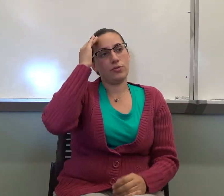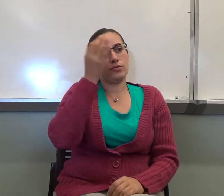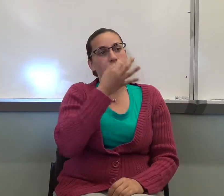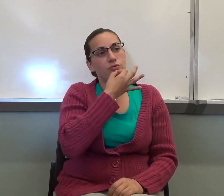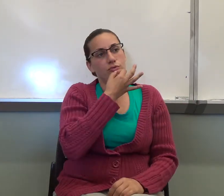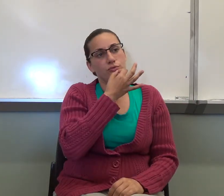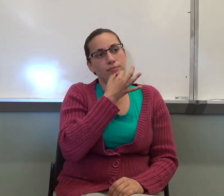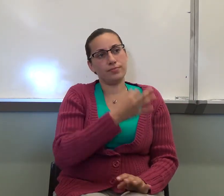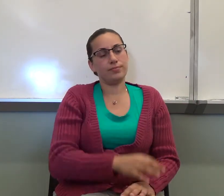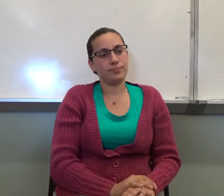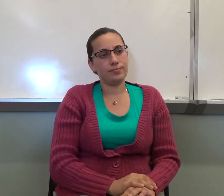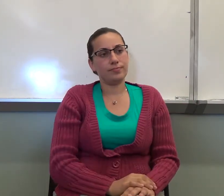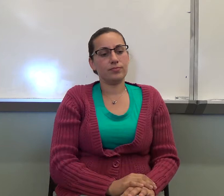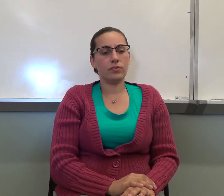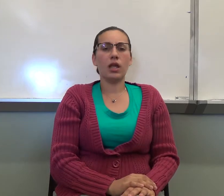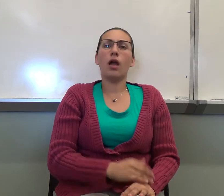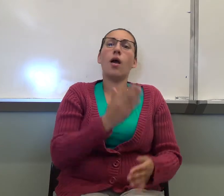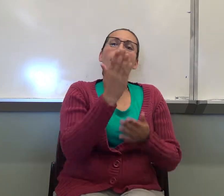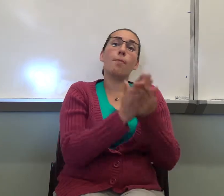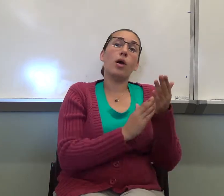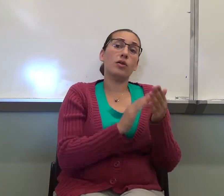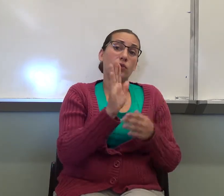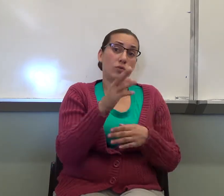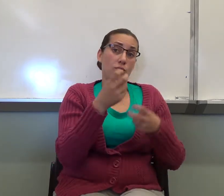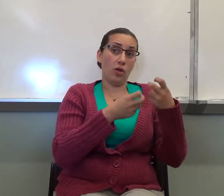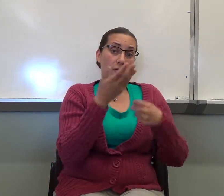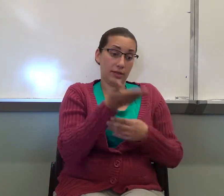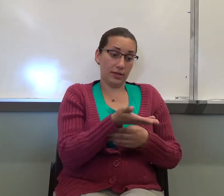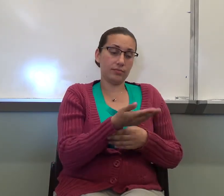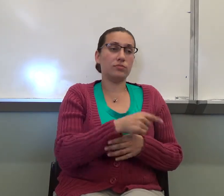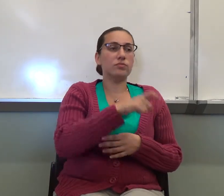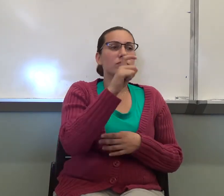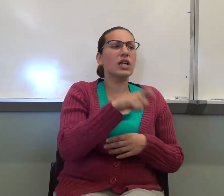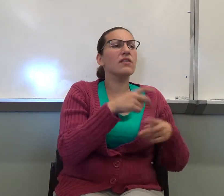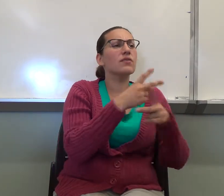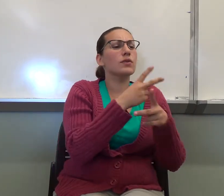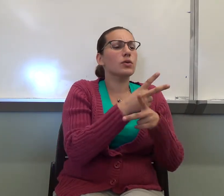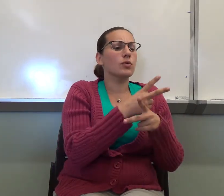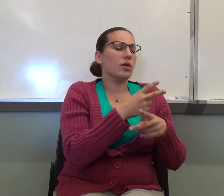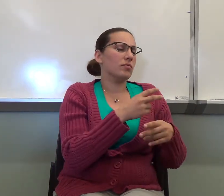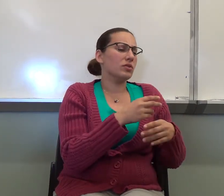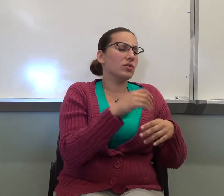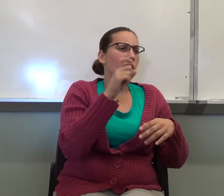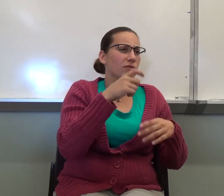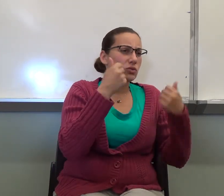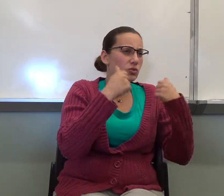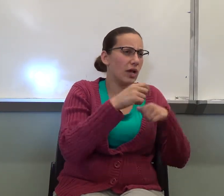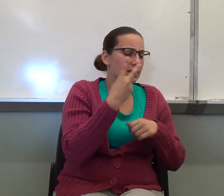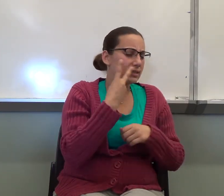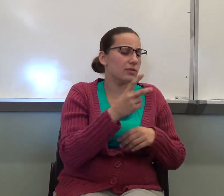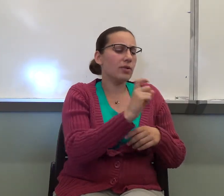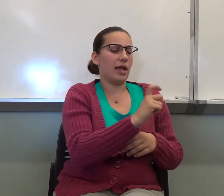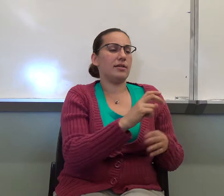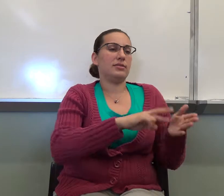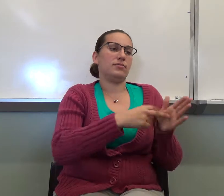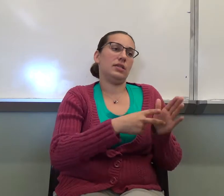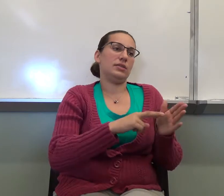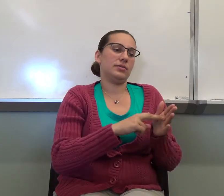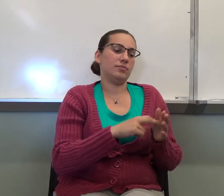figure out what x is. All right, but it's still a number. So this says I can take that 3, which is the multiplying